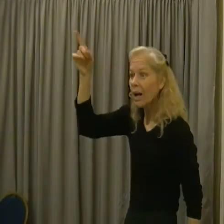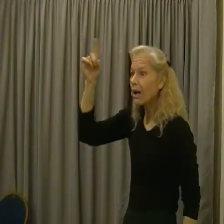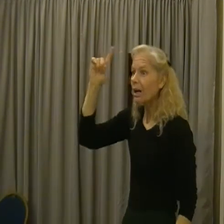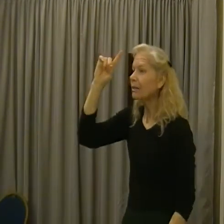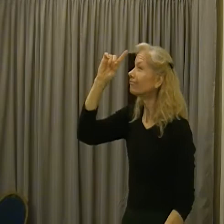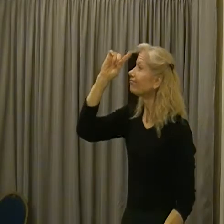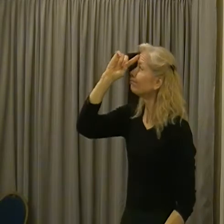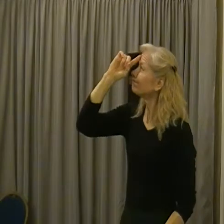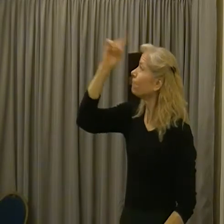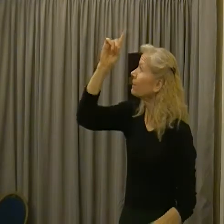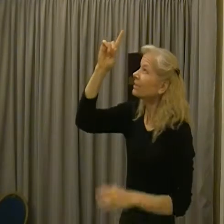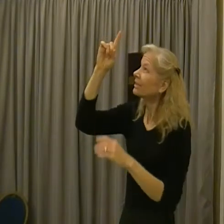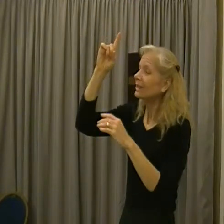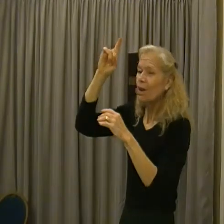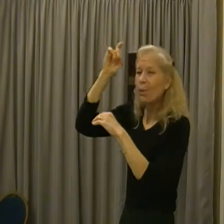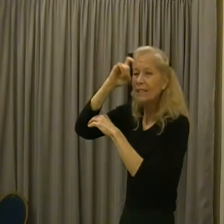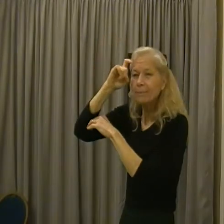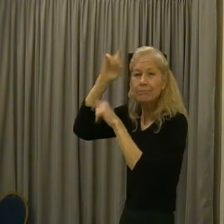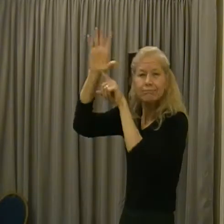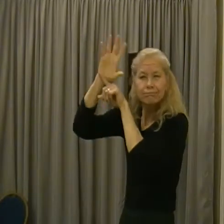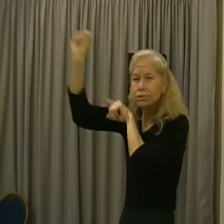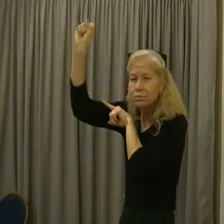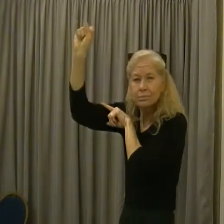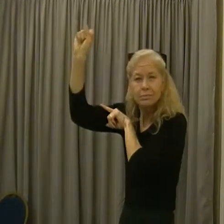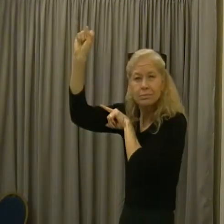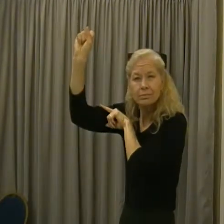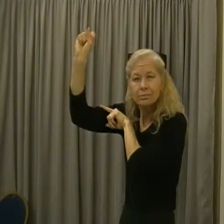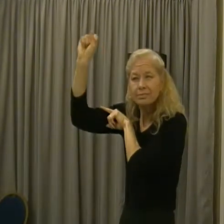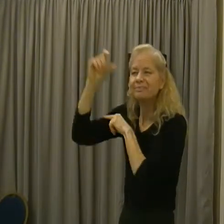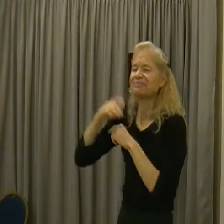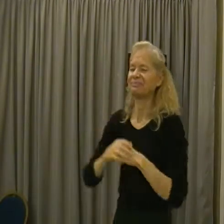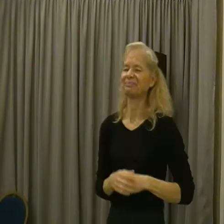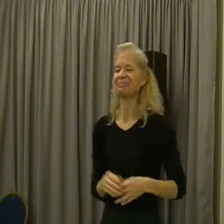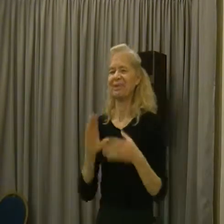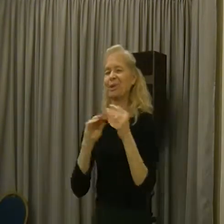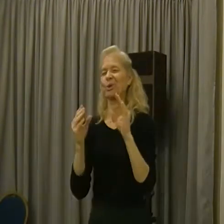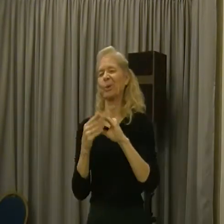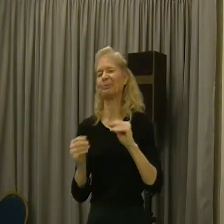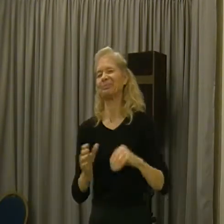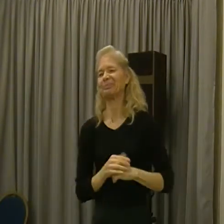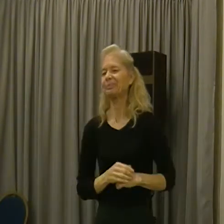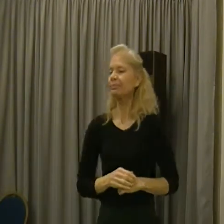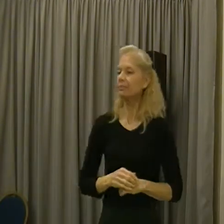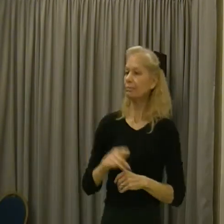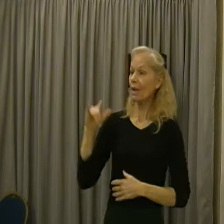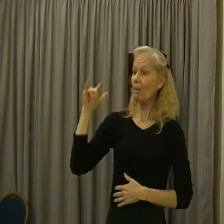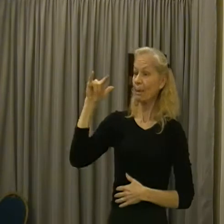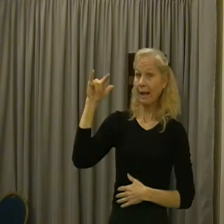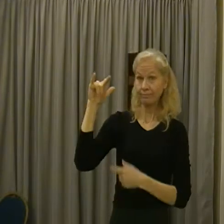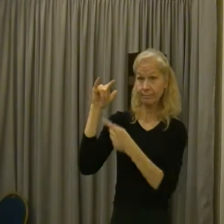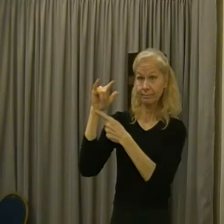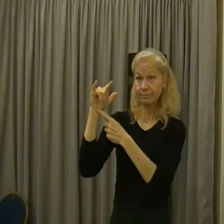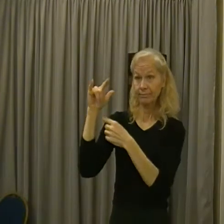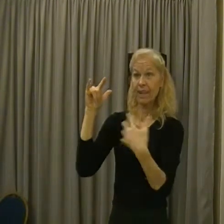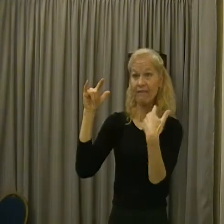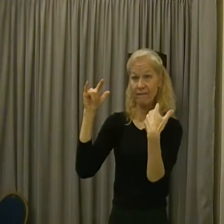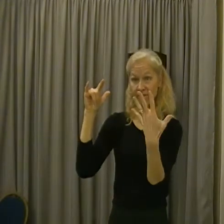Five guys were on a plane. A little boy, a preacher, a